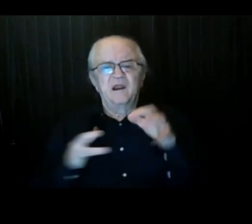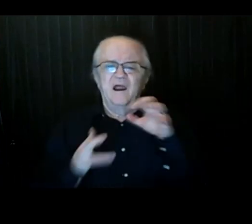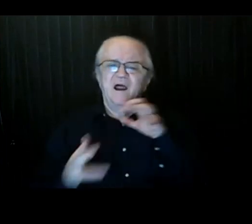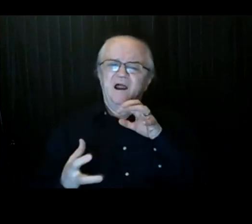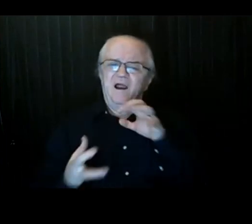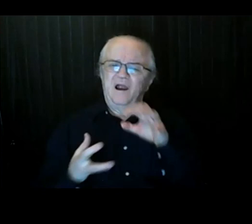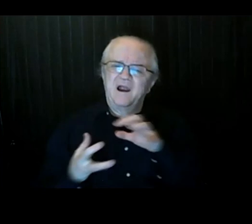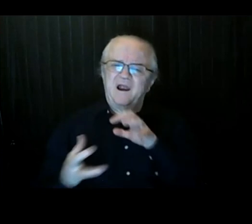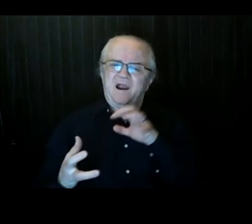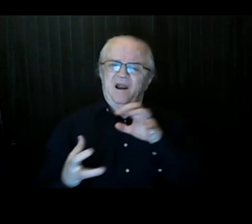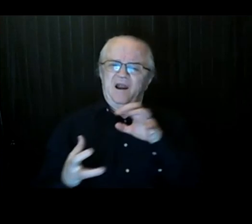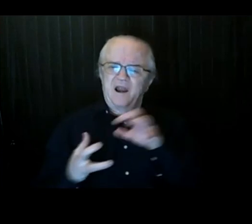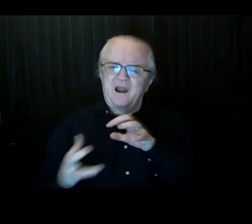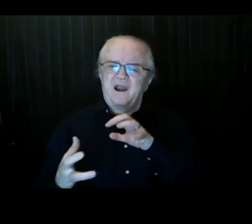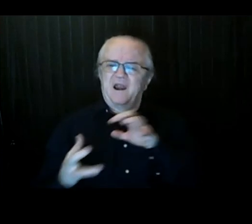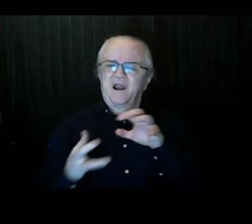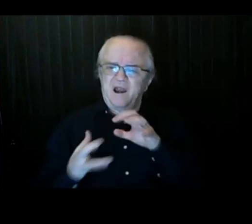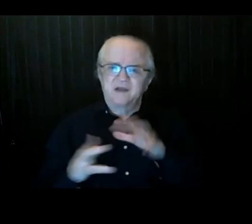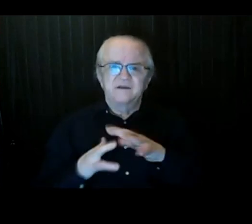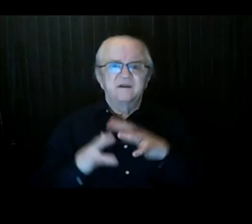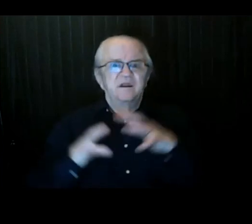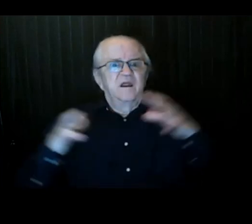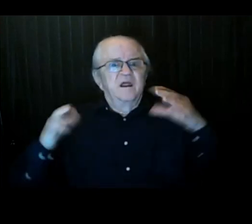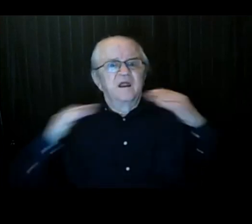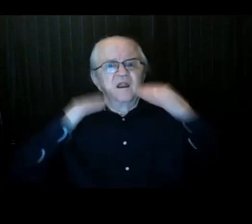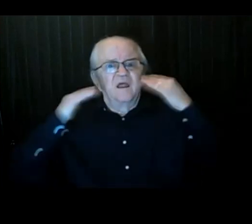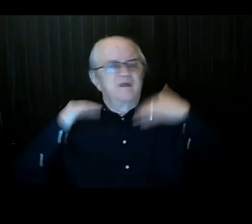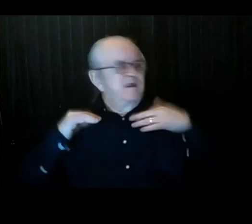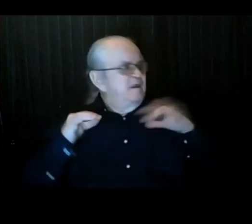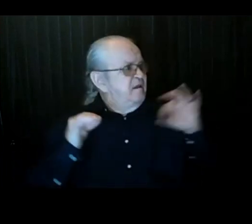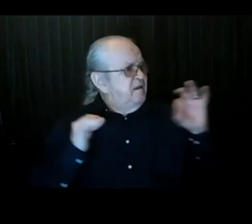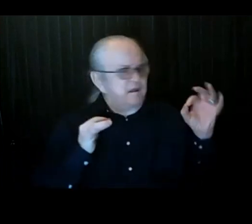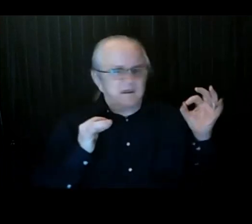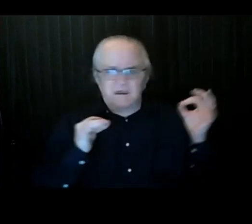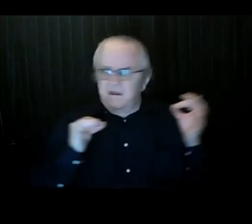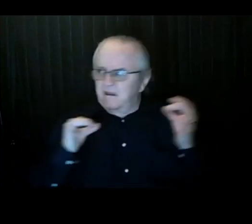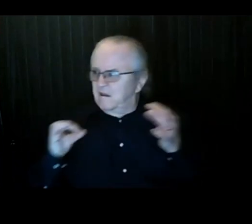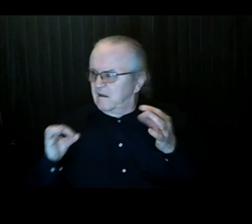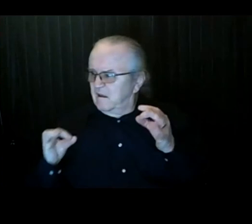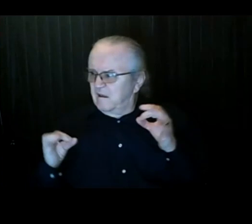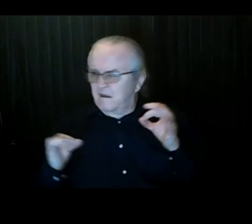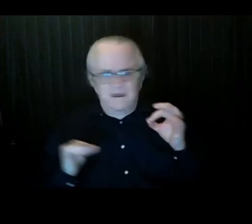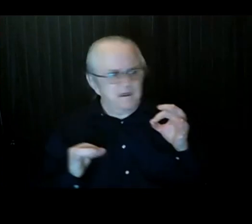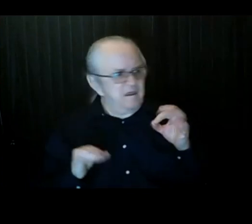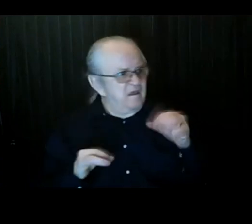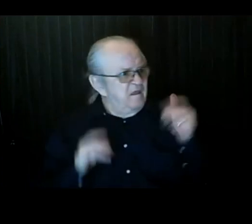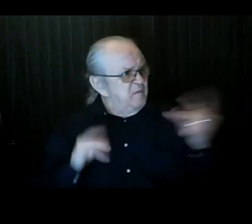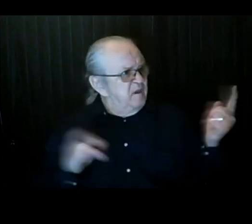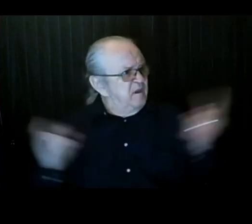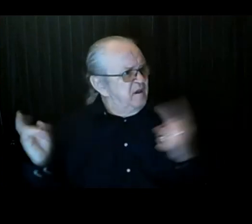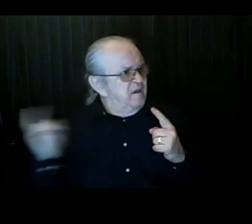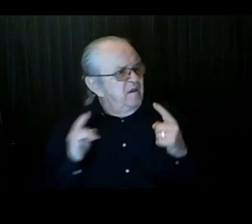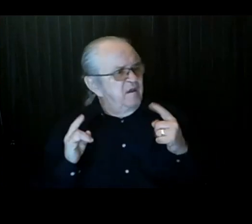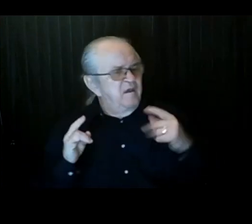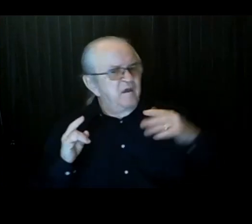laughter. There was so much laughter that I double-checked to see if maybe Ryan or Jessica had come out, and they hadn't. And then I